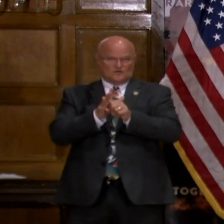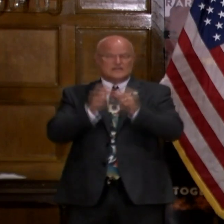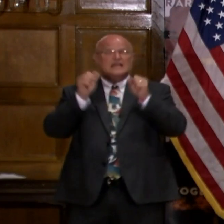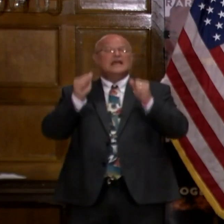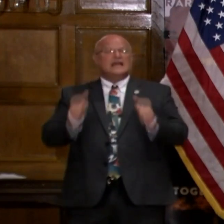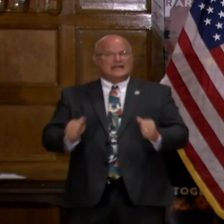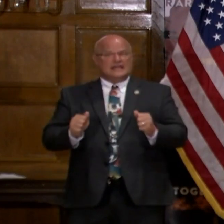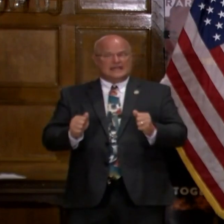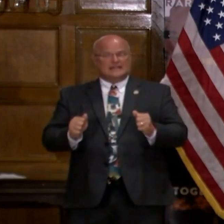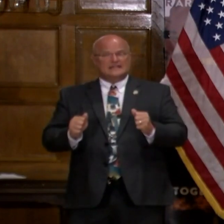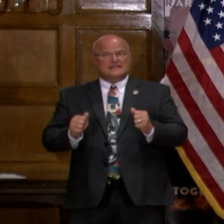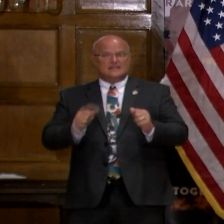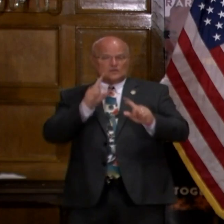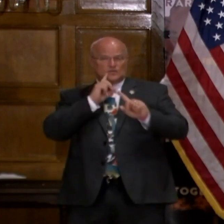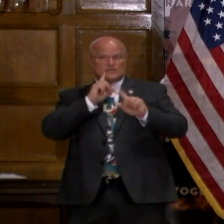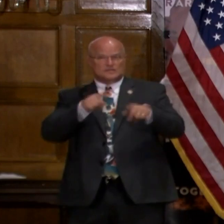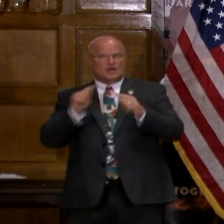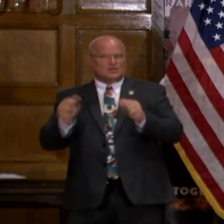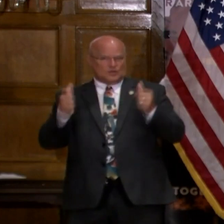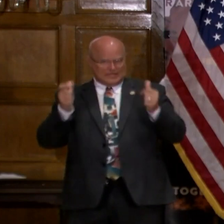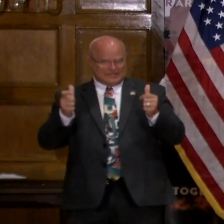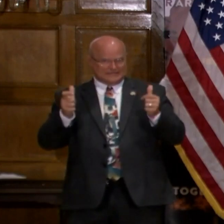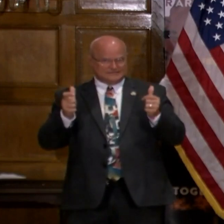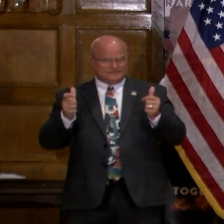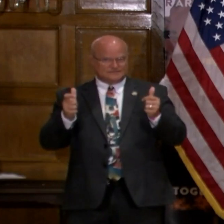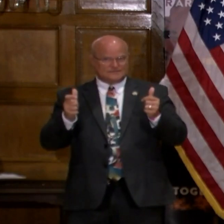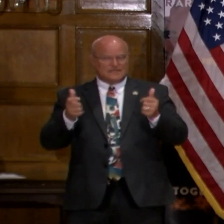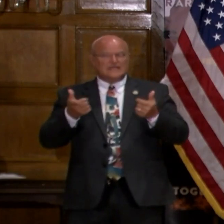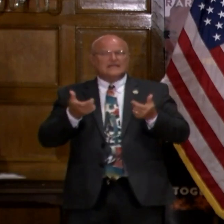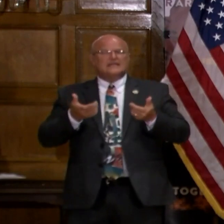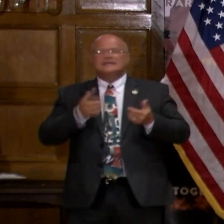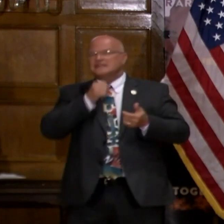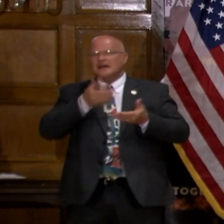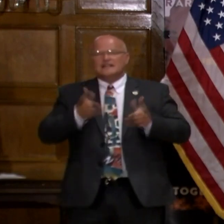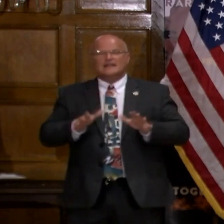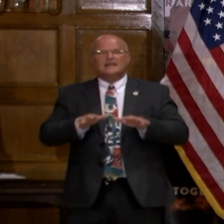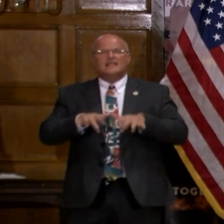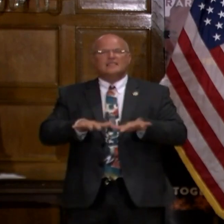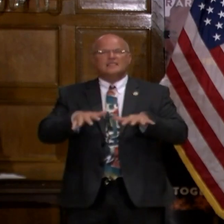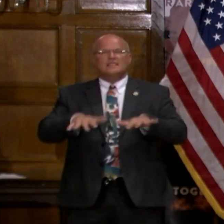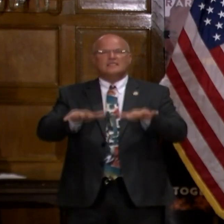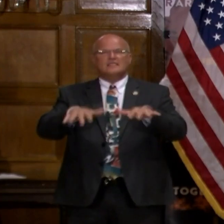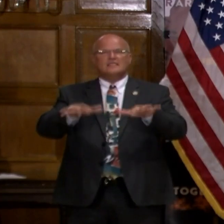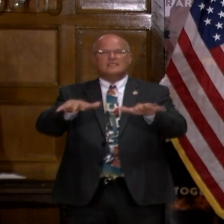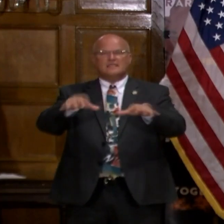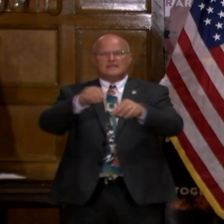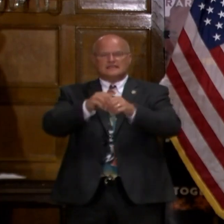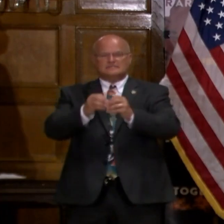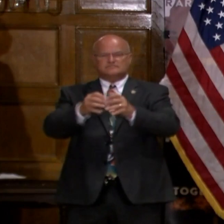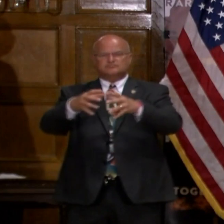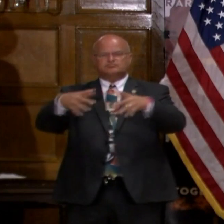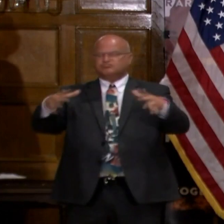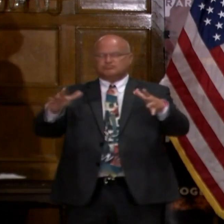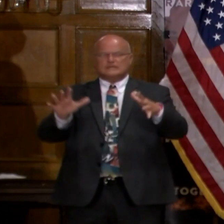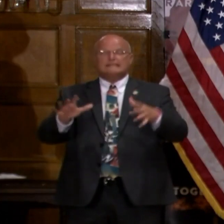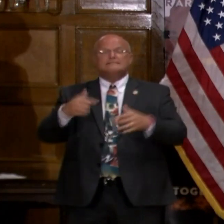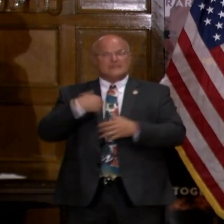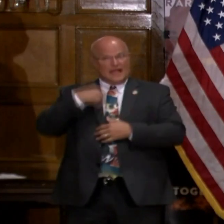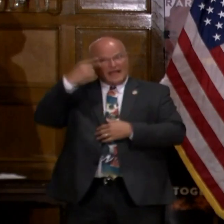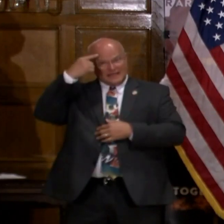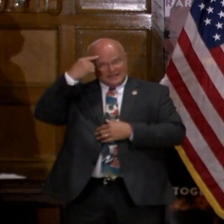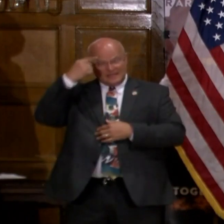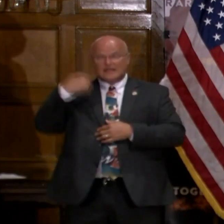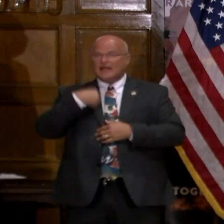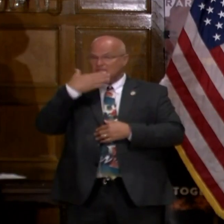and we can then respond to it very quickly instead of allowing it to blossom into something more. So I think